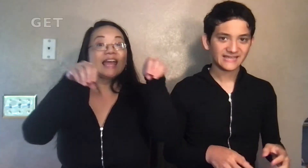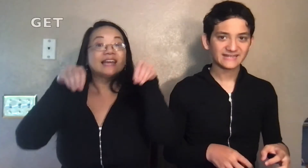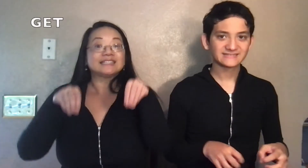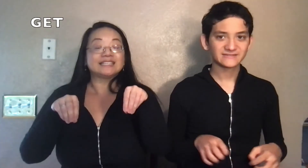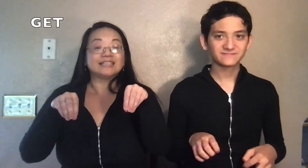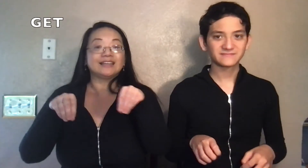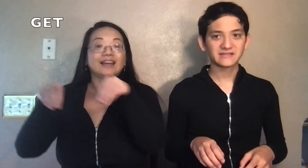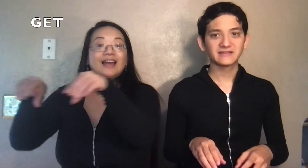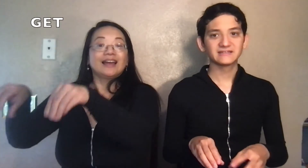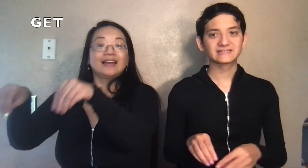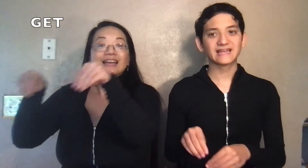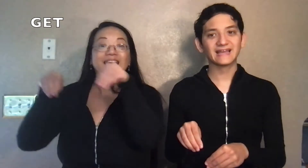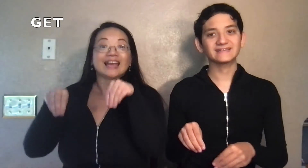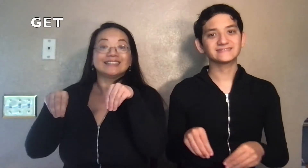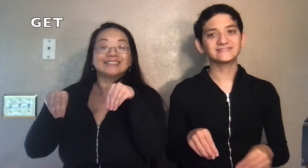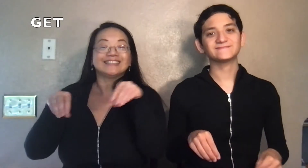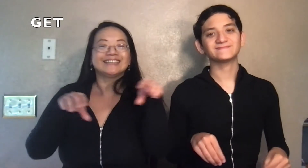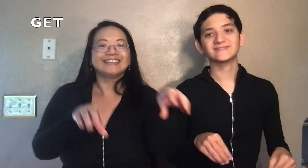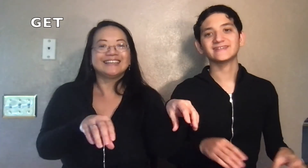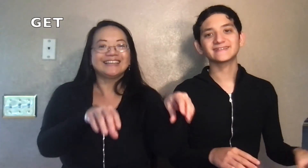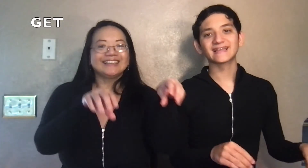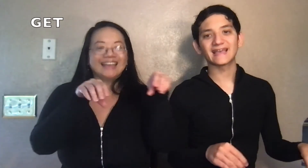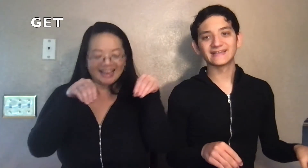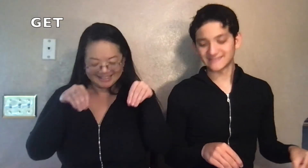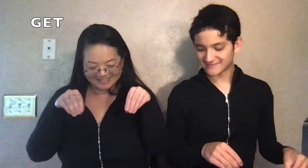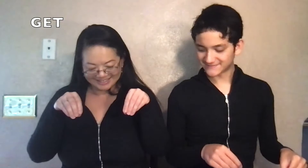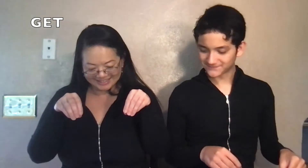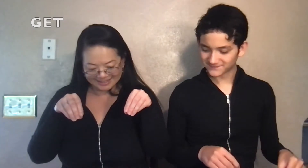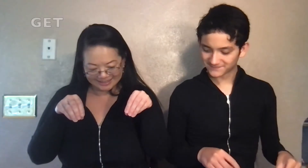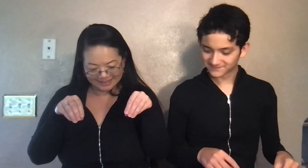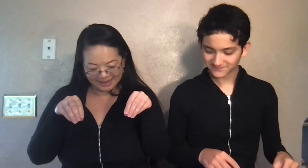Get. Get. Get.